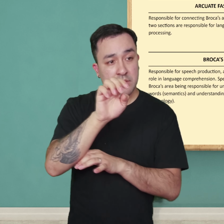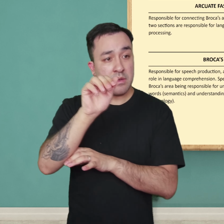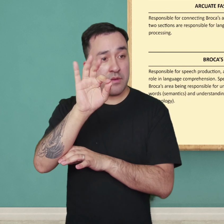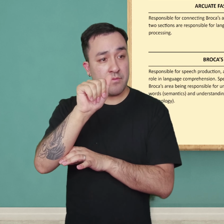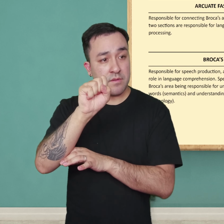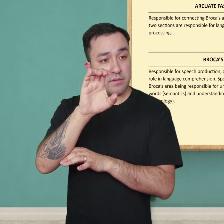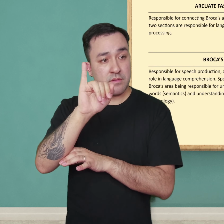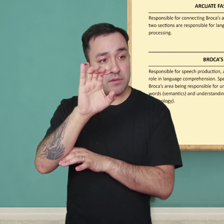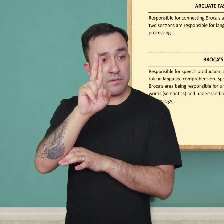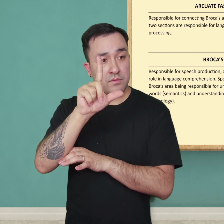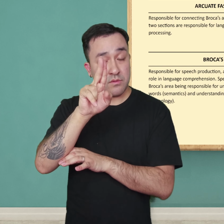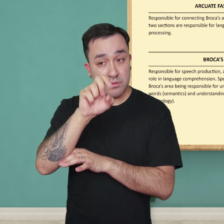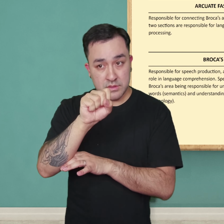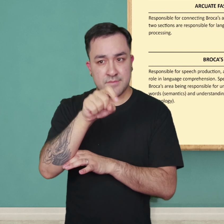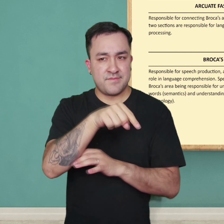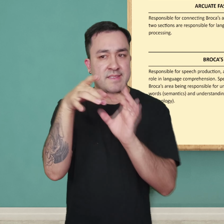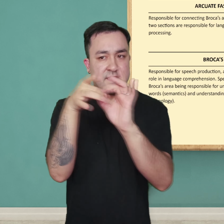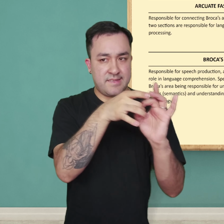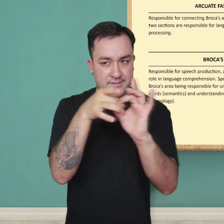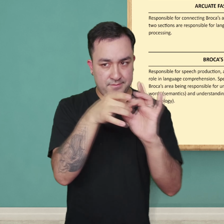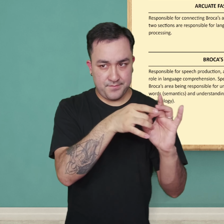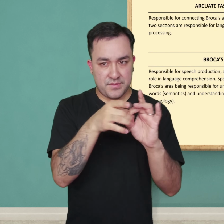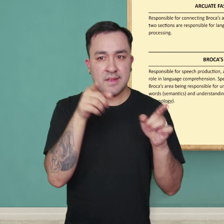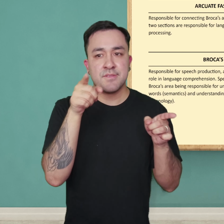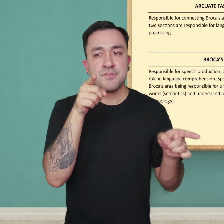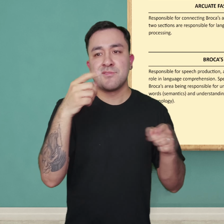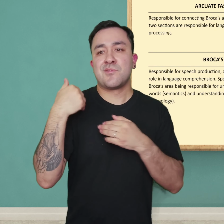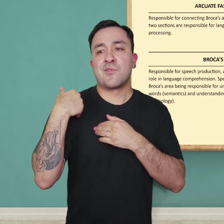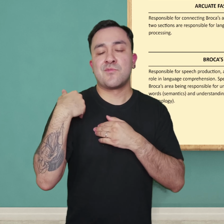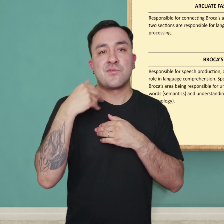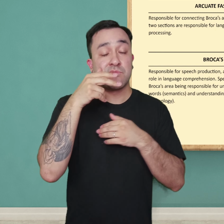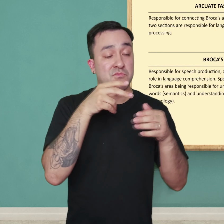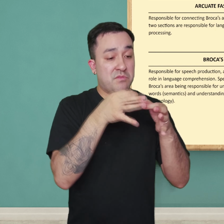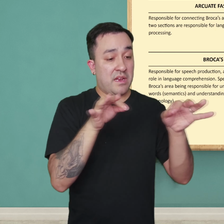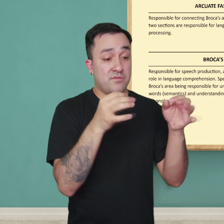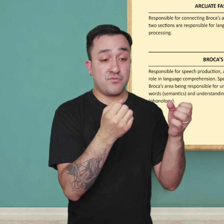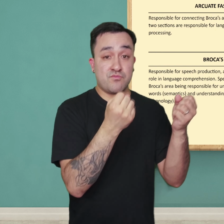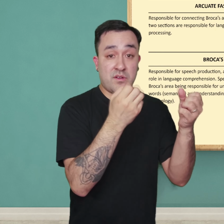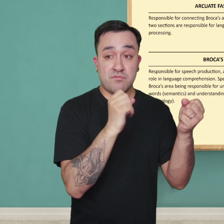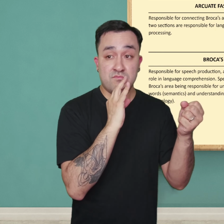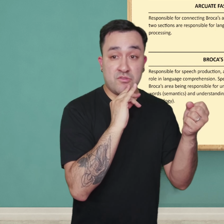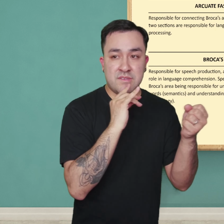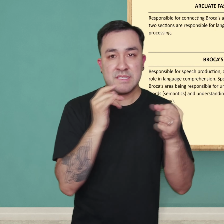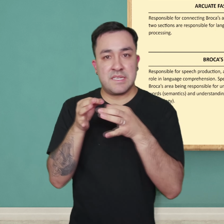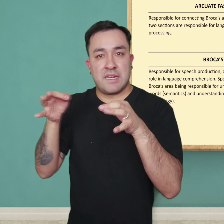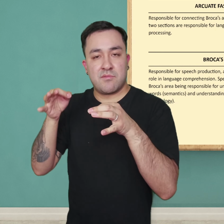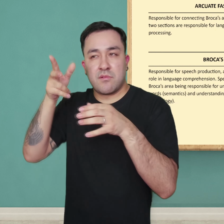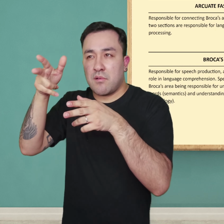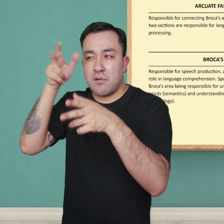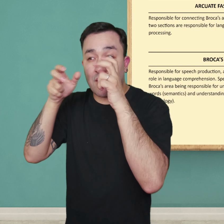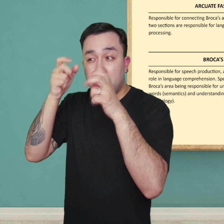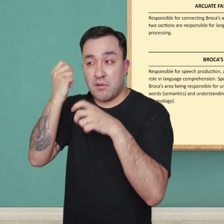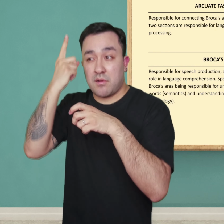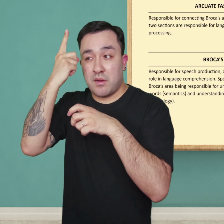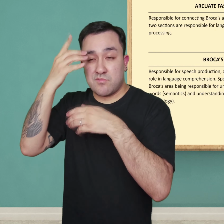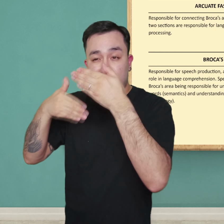is the arcuate fasciculus, which will connect Broca's area with Wernicke's area. Together, these two areas of the brain are